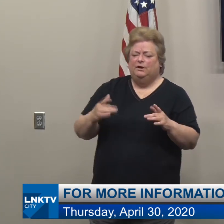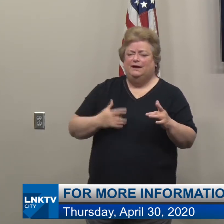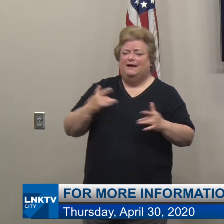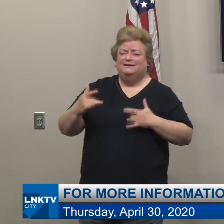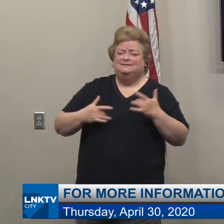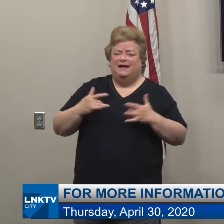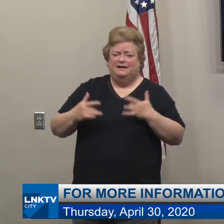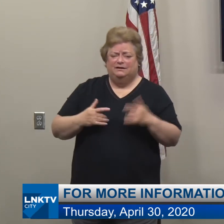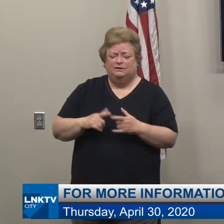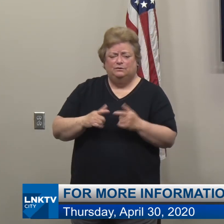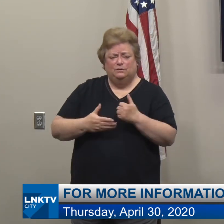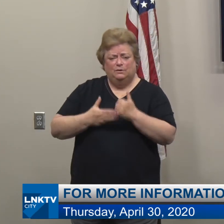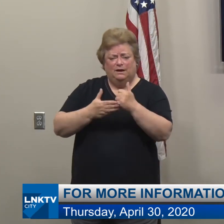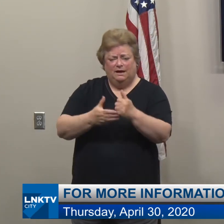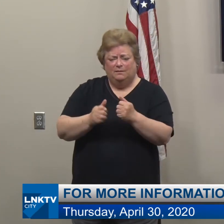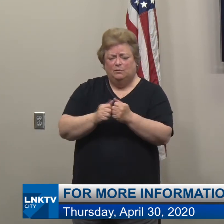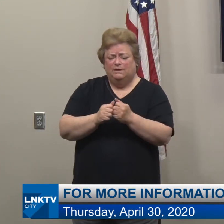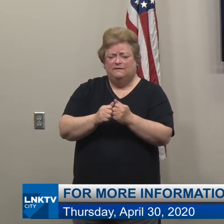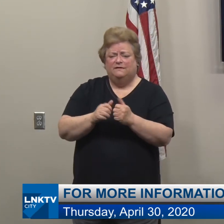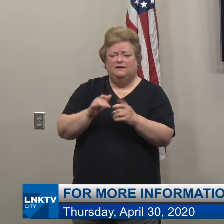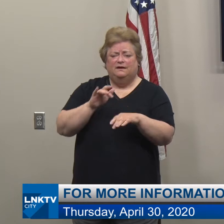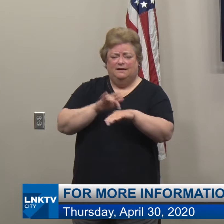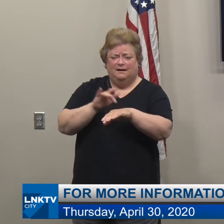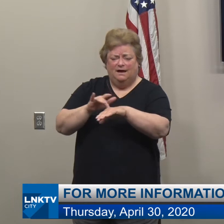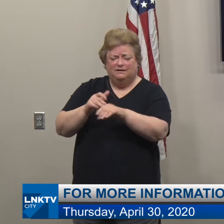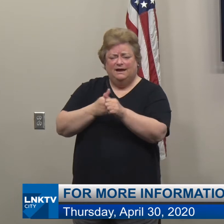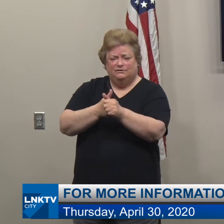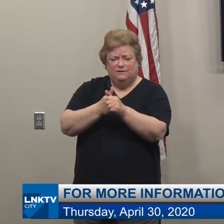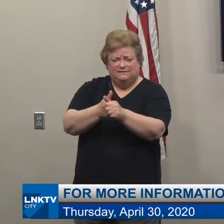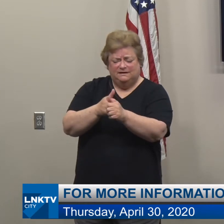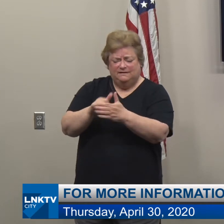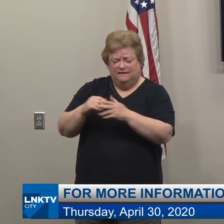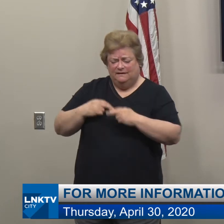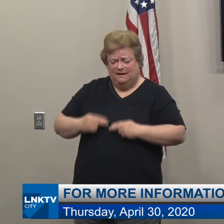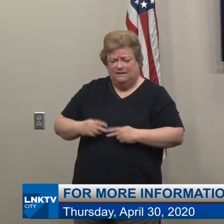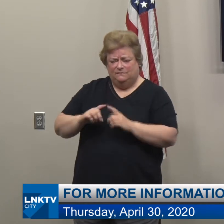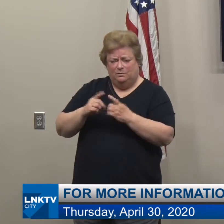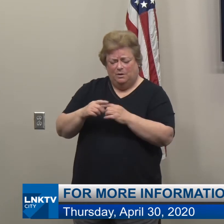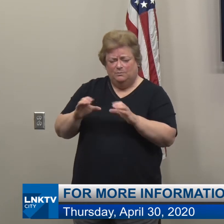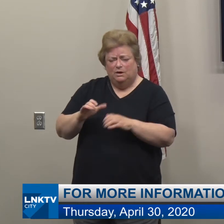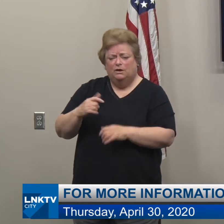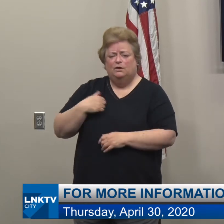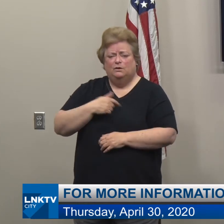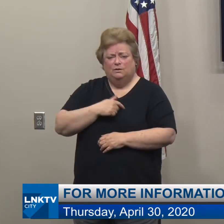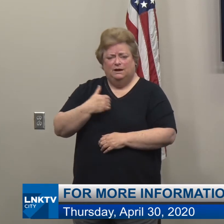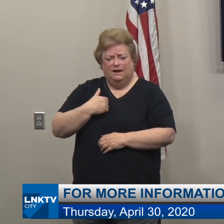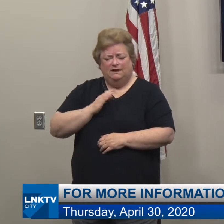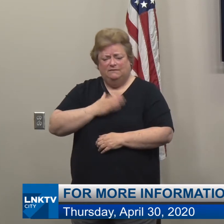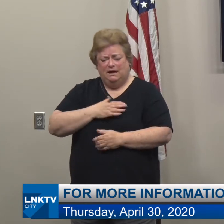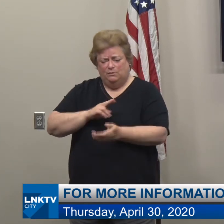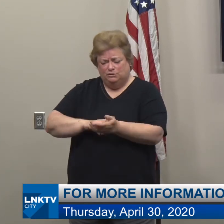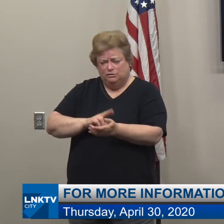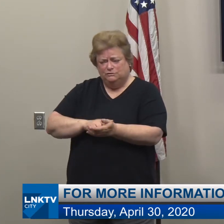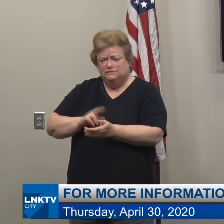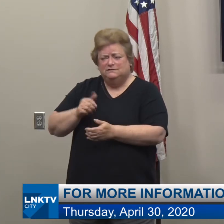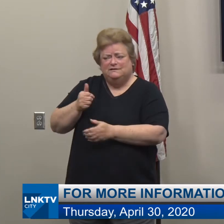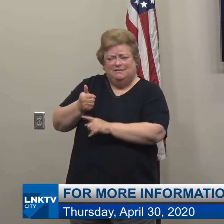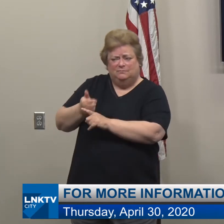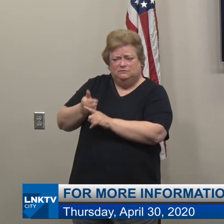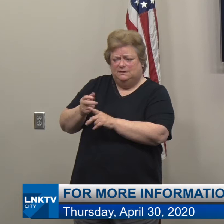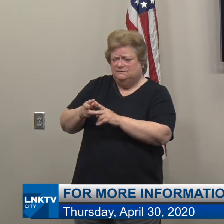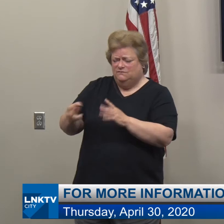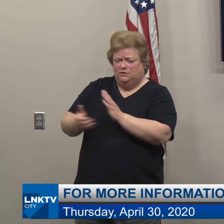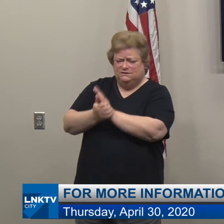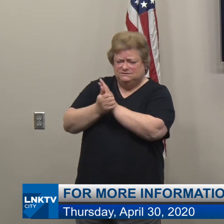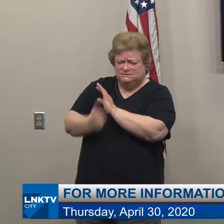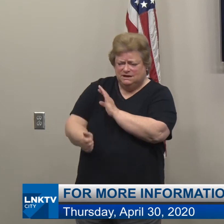you will, to help with the contact tracing that the health department has initiated. And we have nurses that are very, very skilled and very